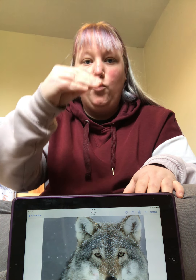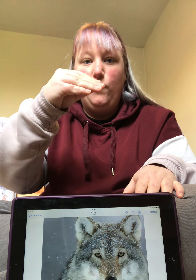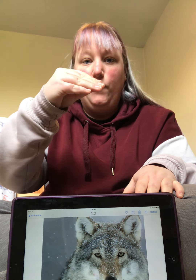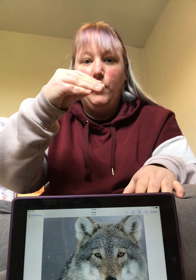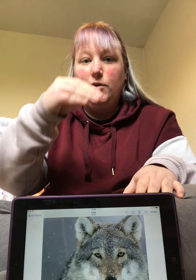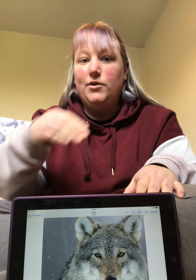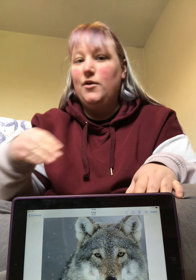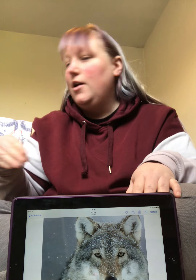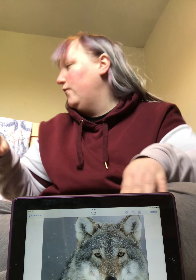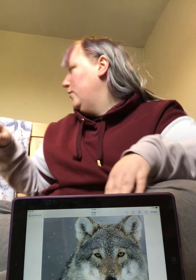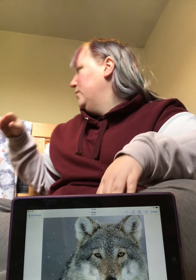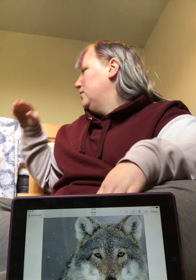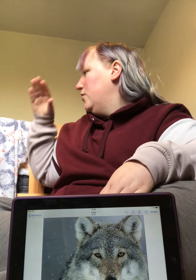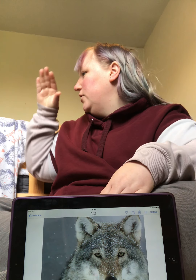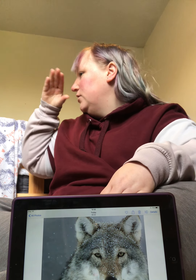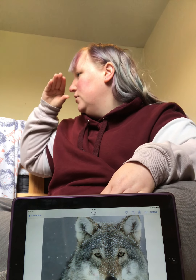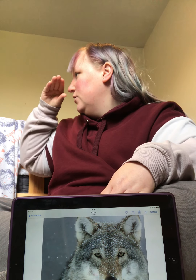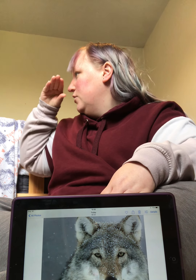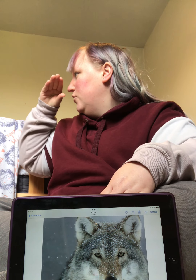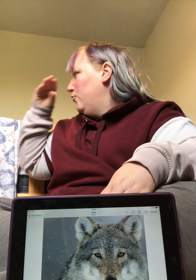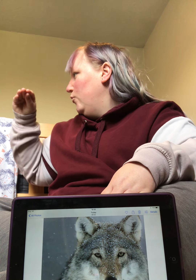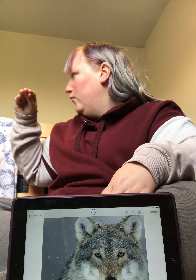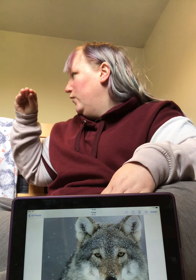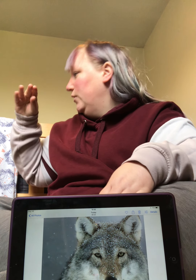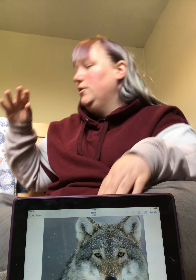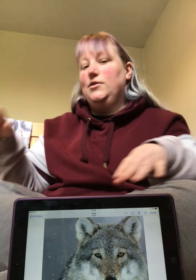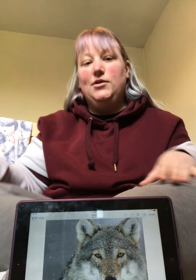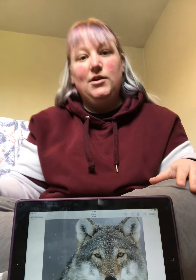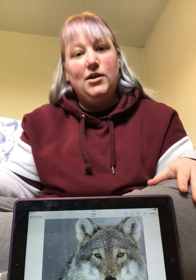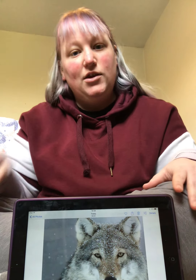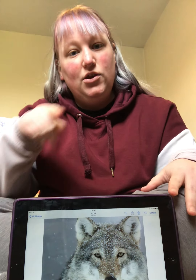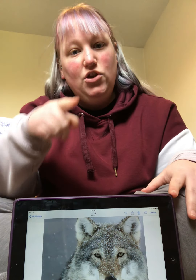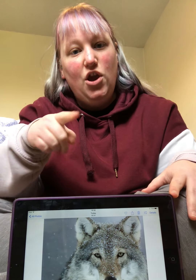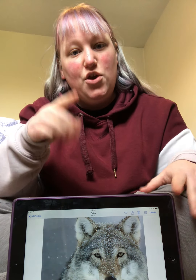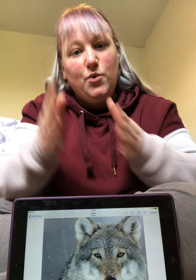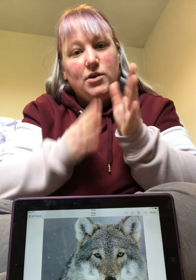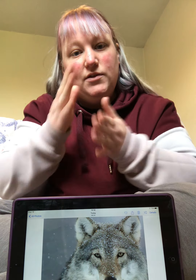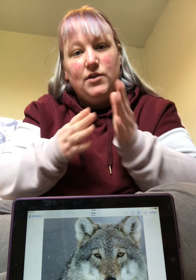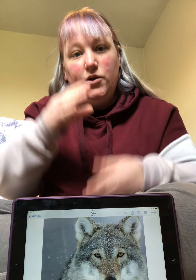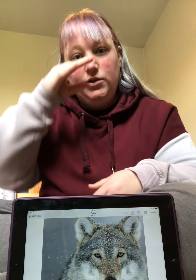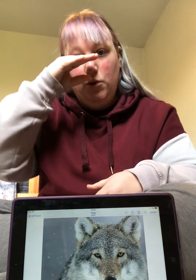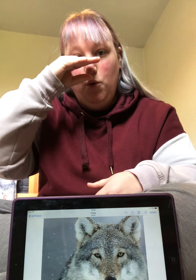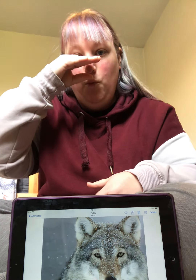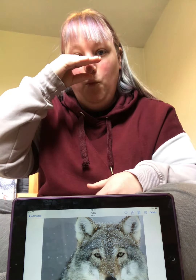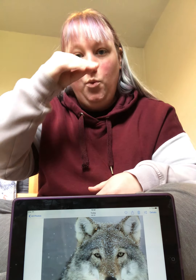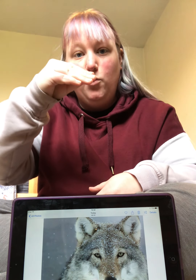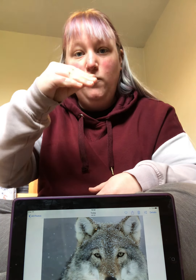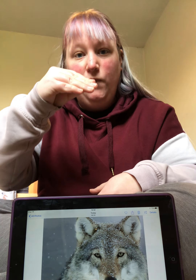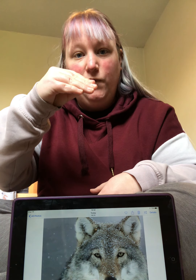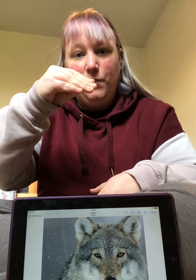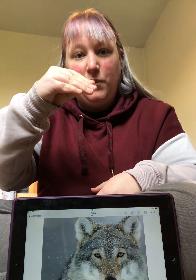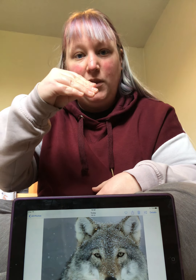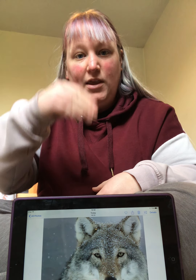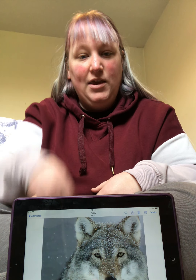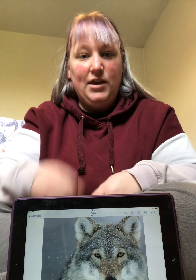Wolf. And from the side, wolf. Can you sign wolf? Can